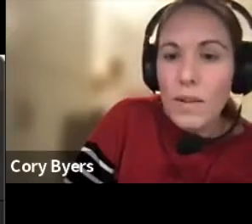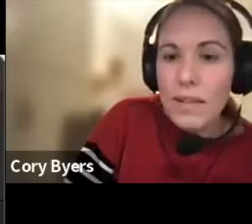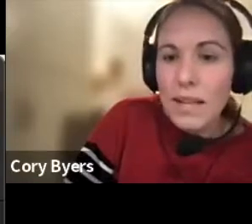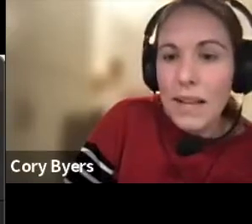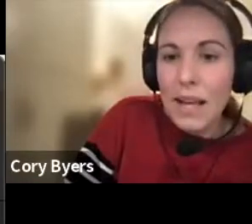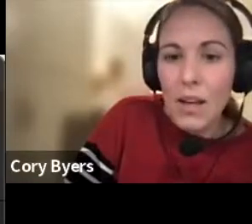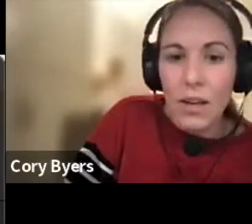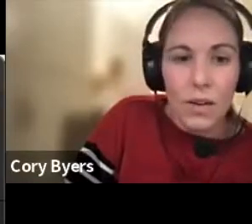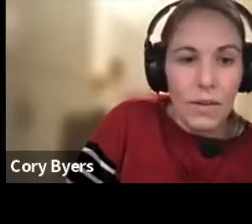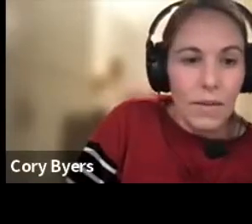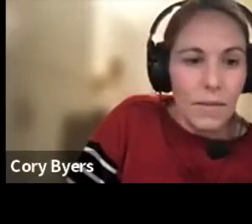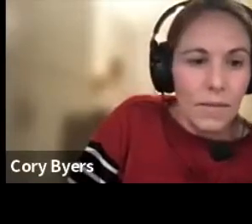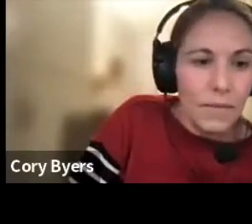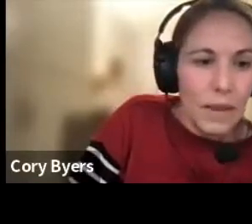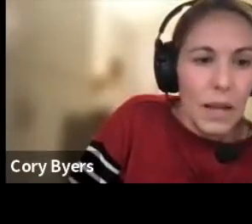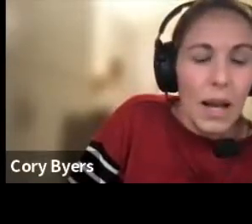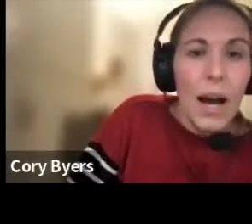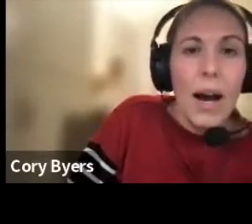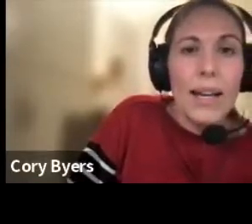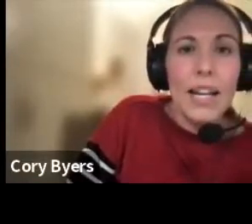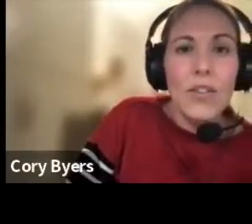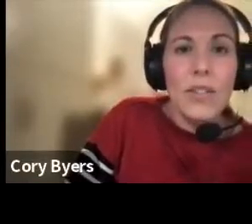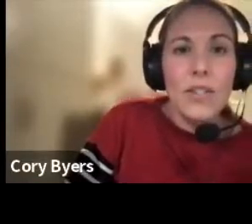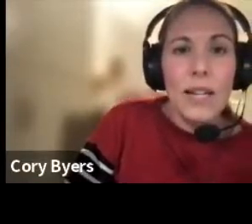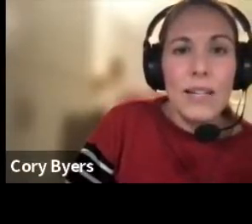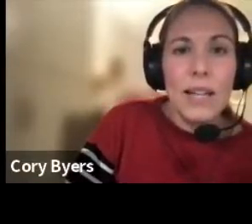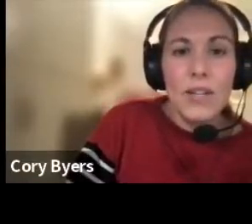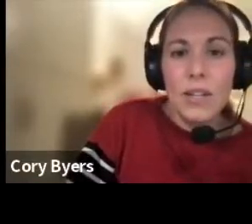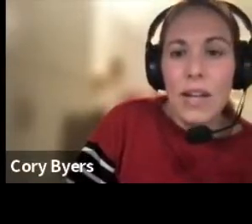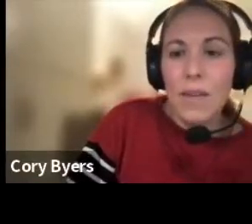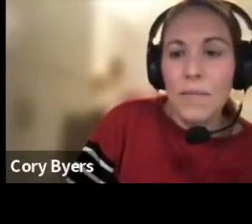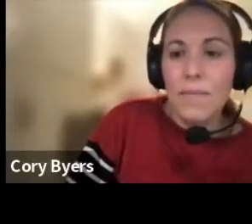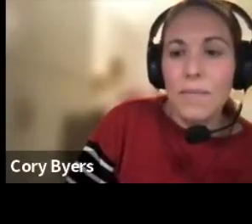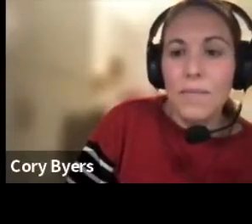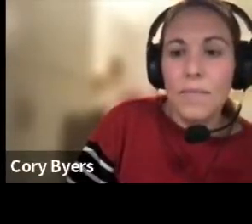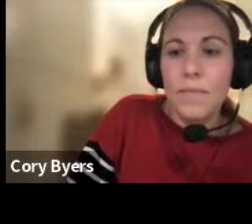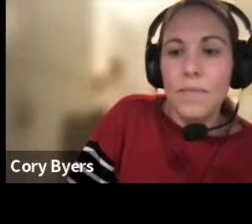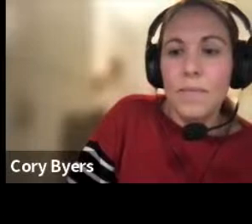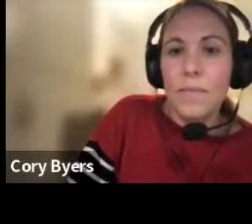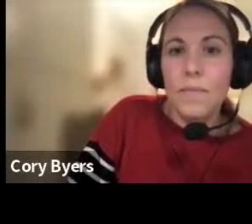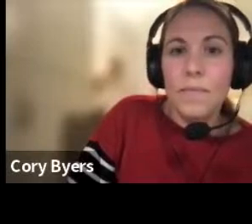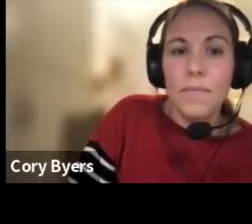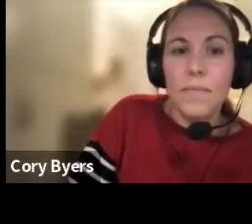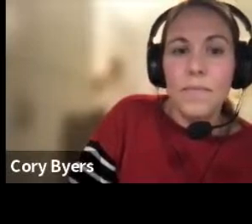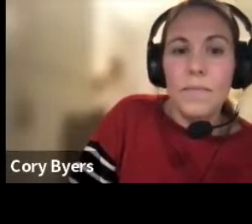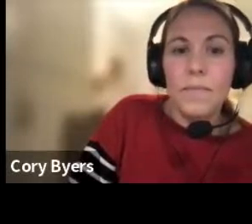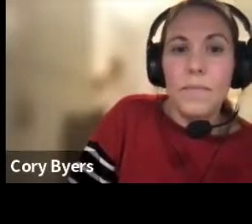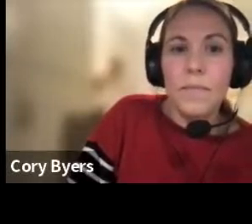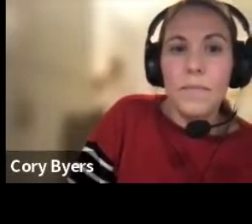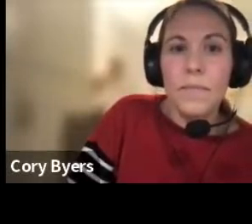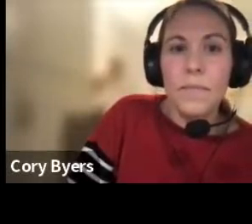Oh, see, thank you. Can you see translation now?